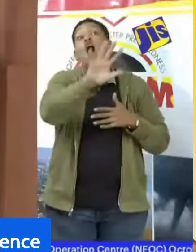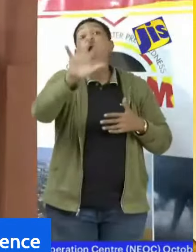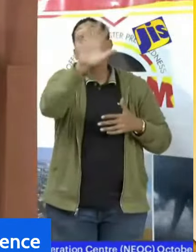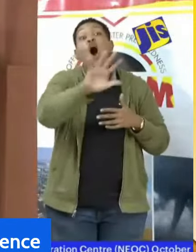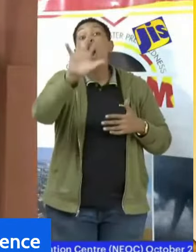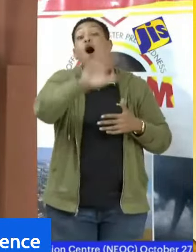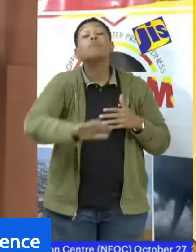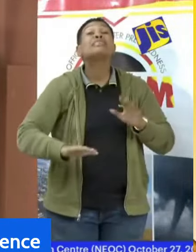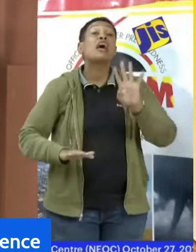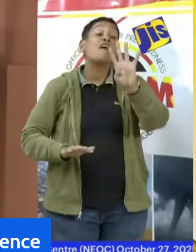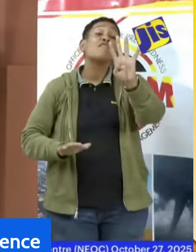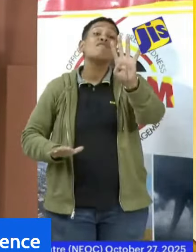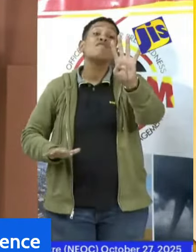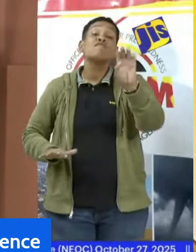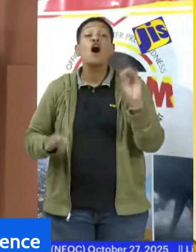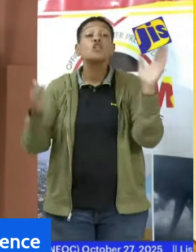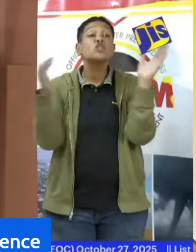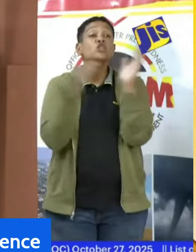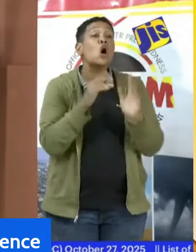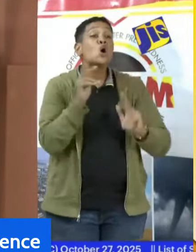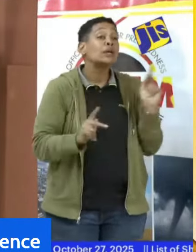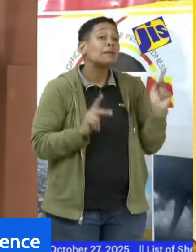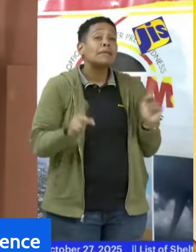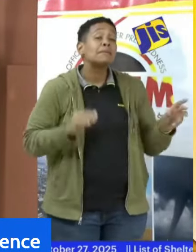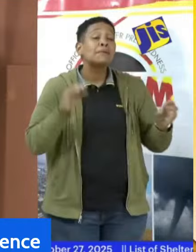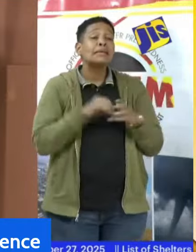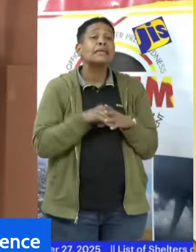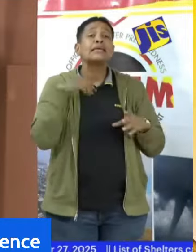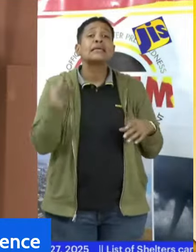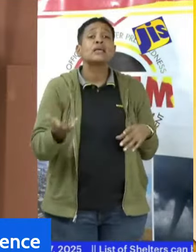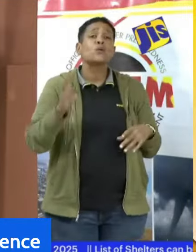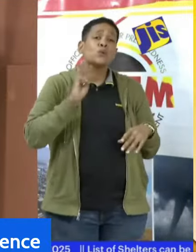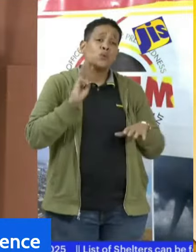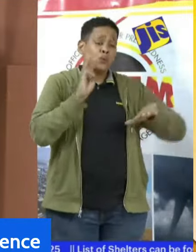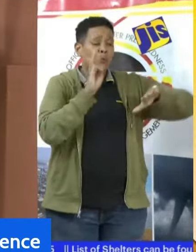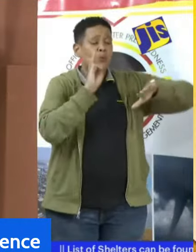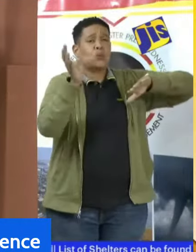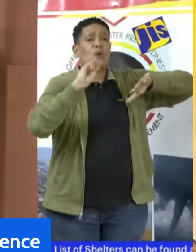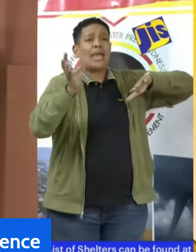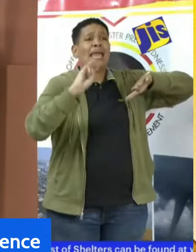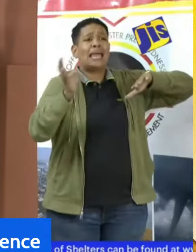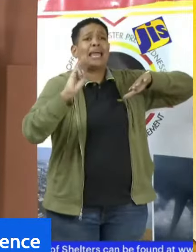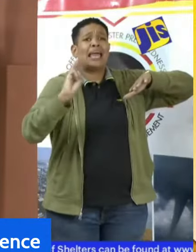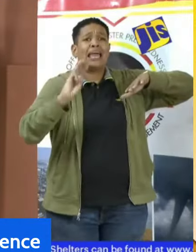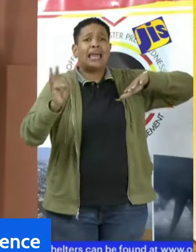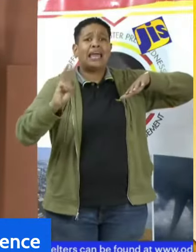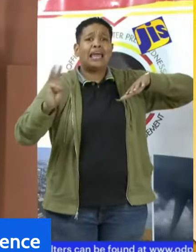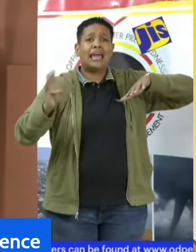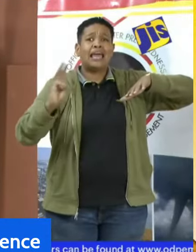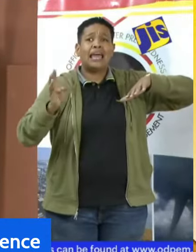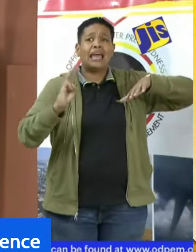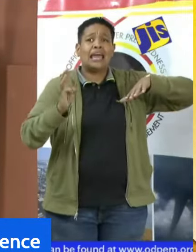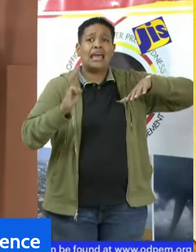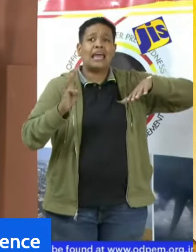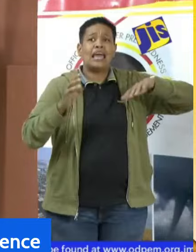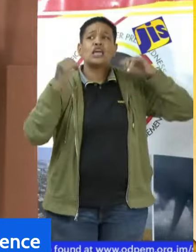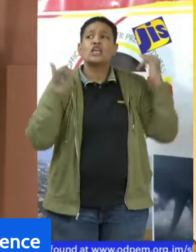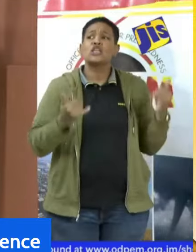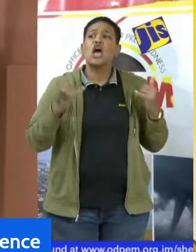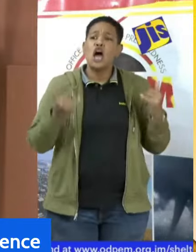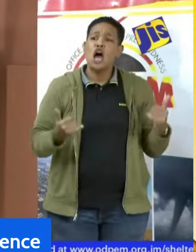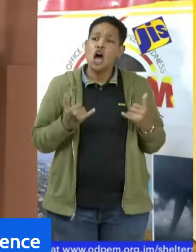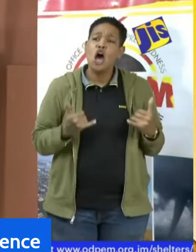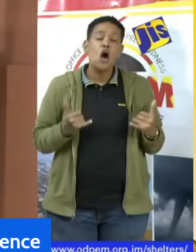Approximately 40,000 persons in the western end of the island are